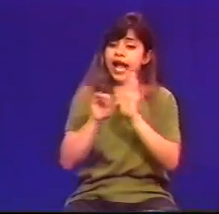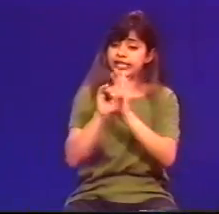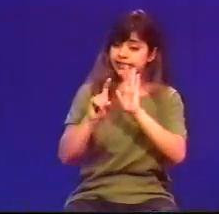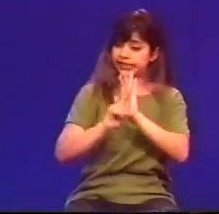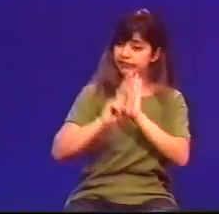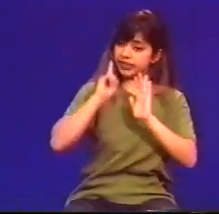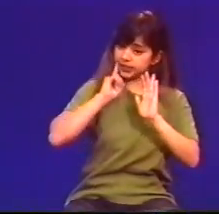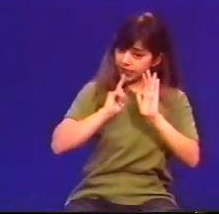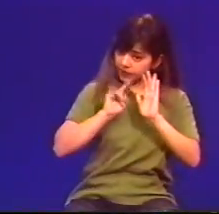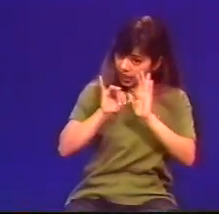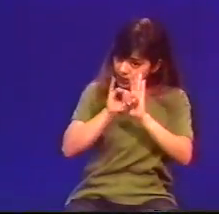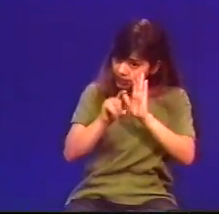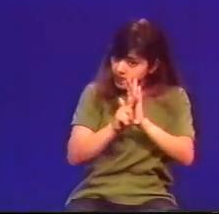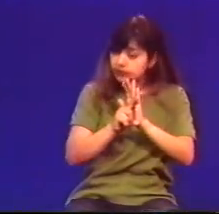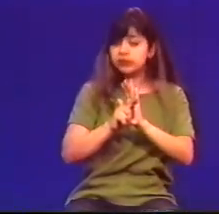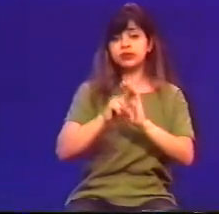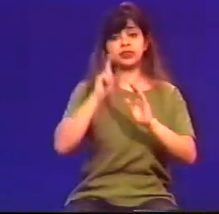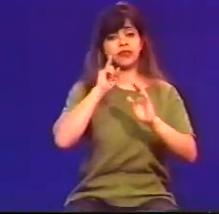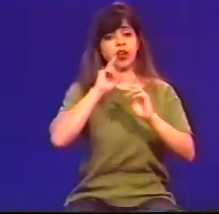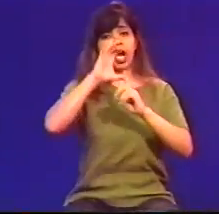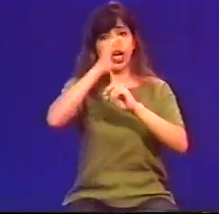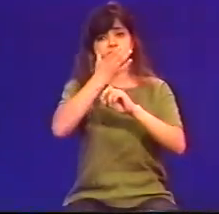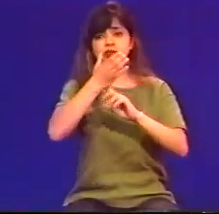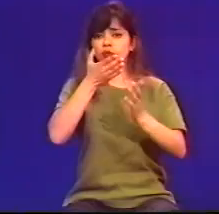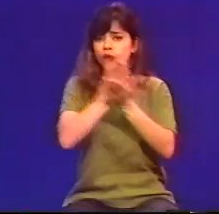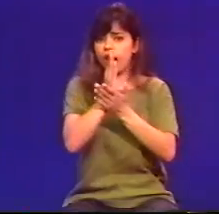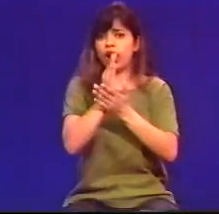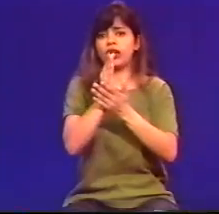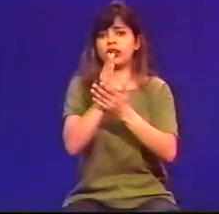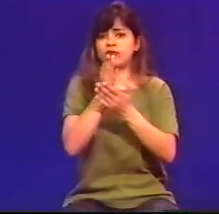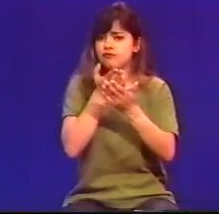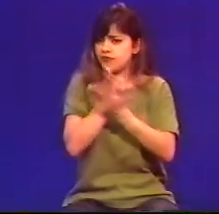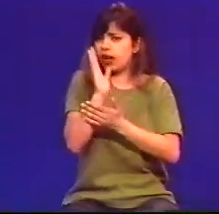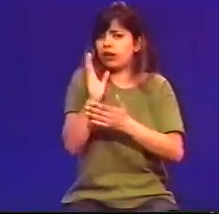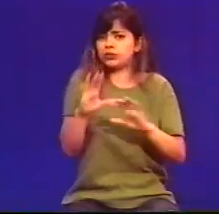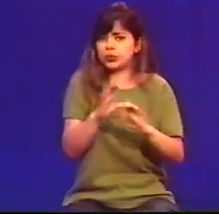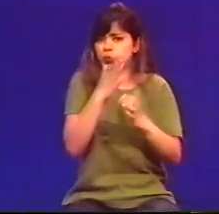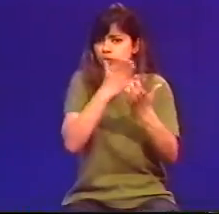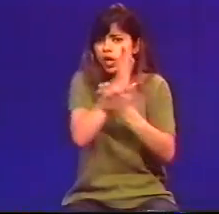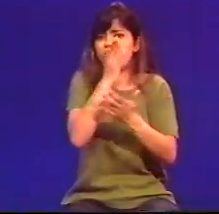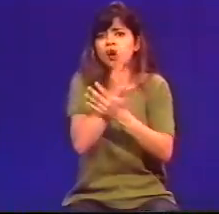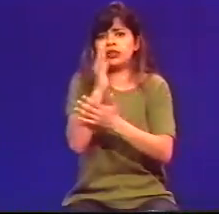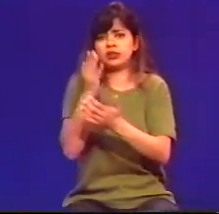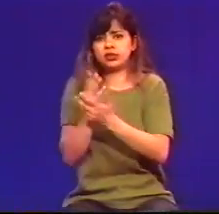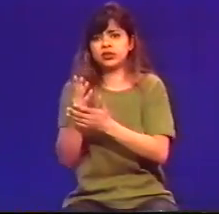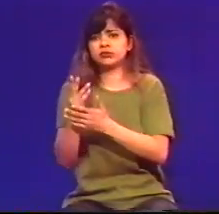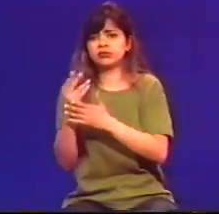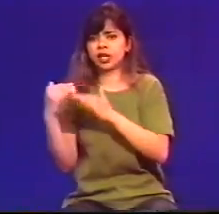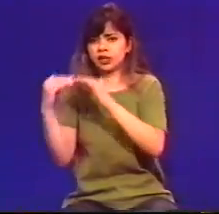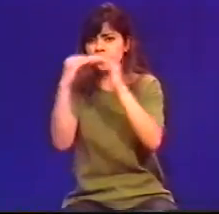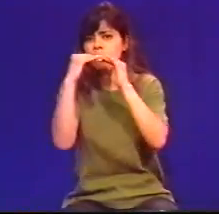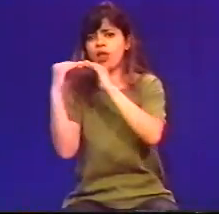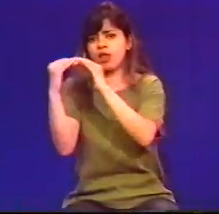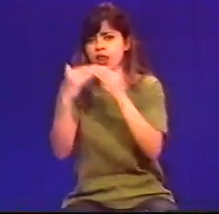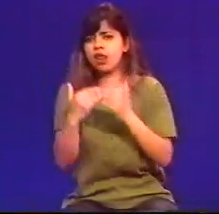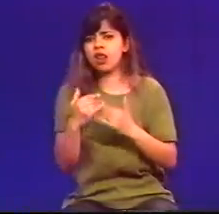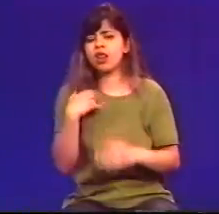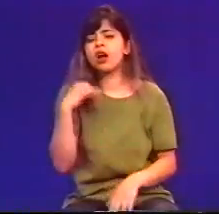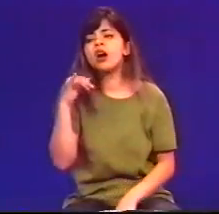for so many of my deaf friends to advocate for themselves as members of a minority culture, and to fight for their rights